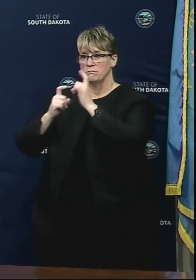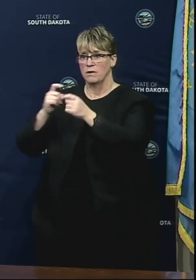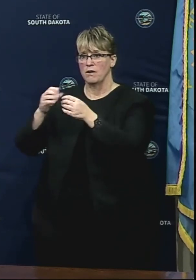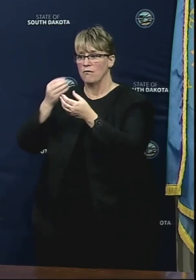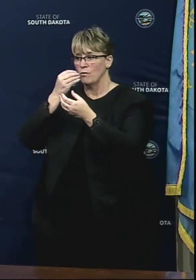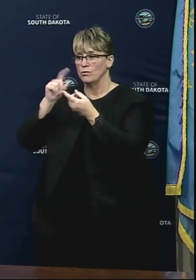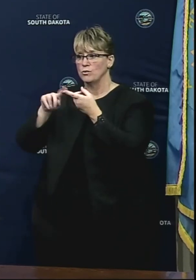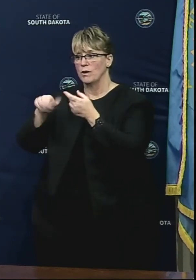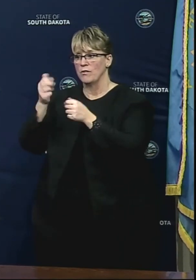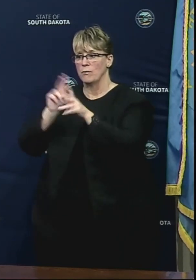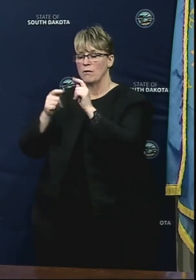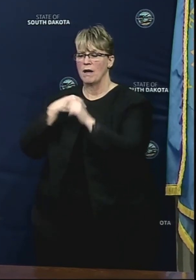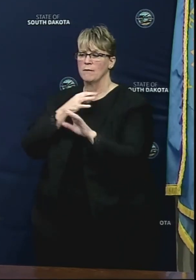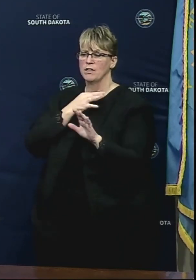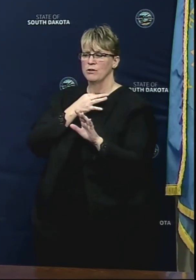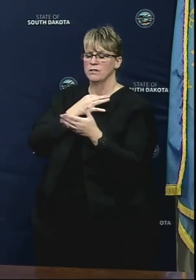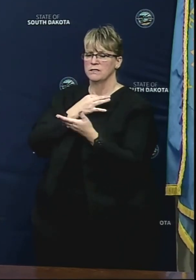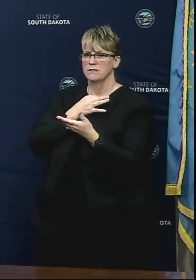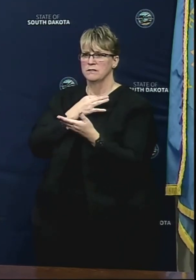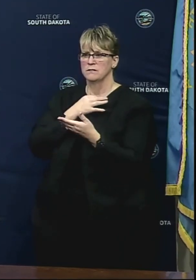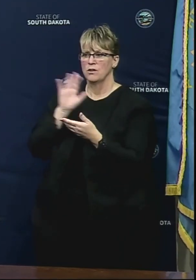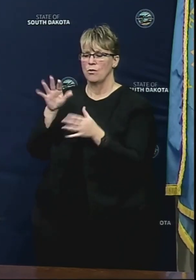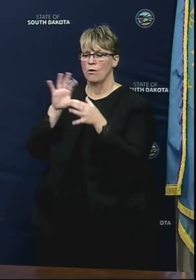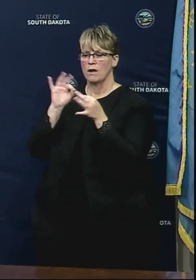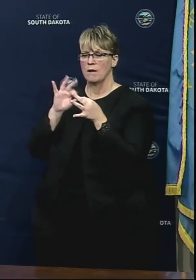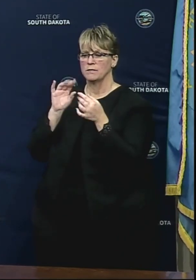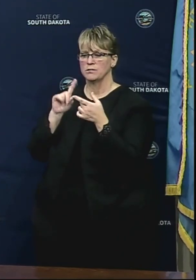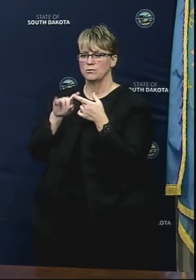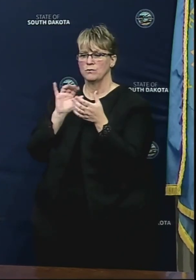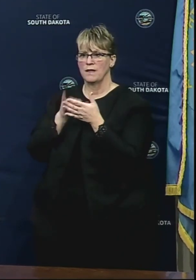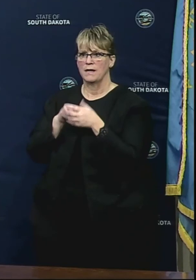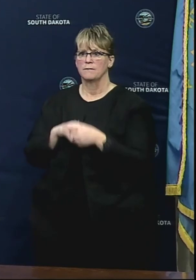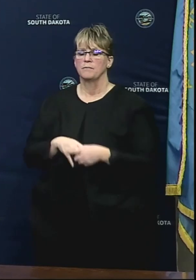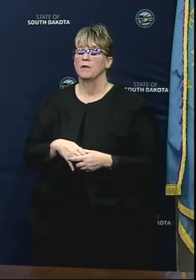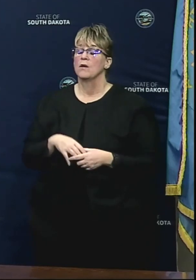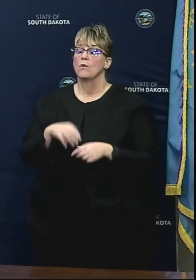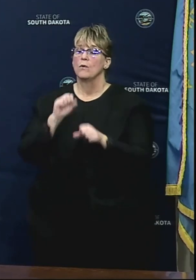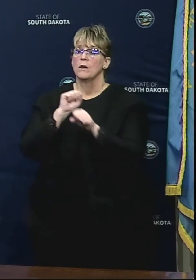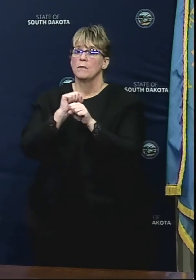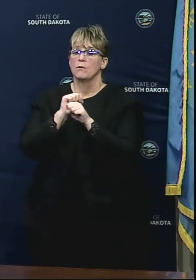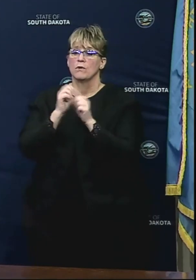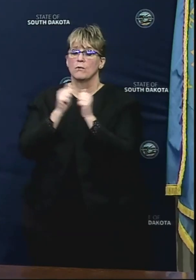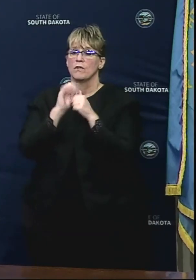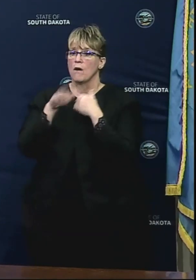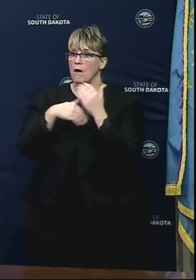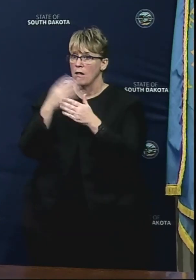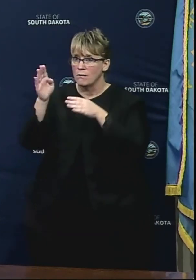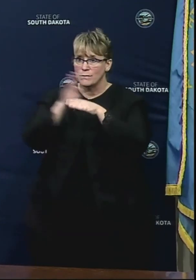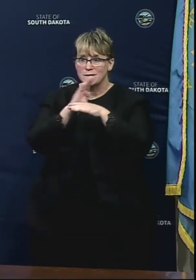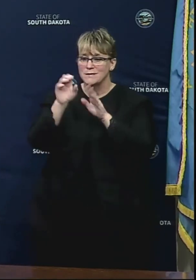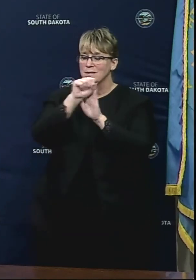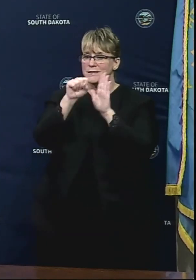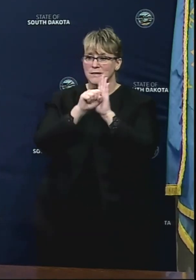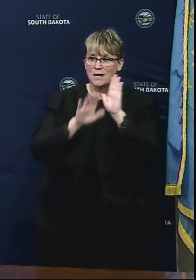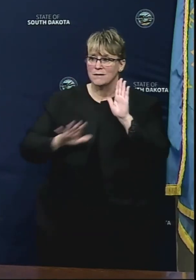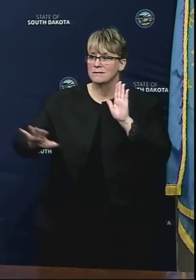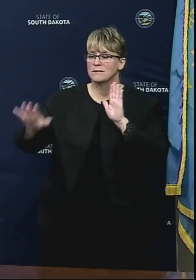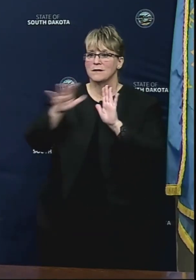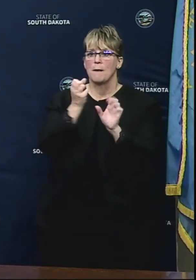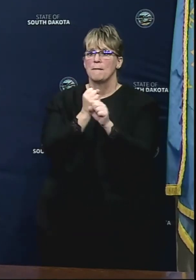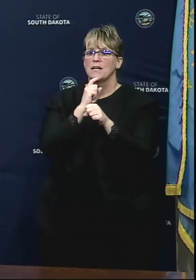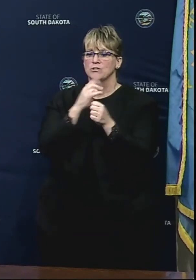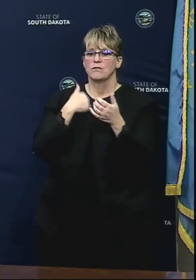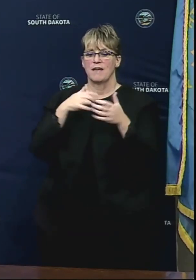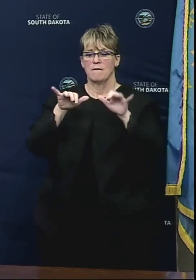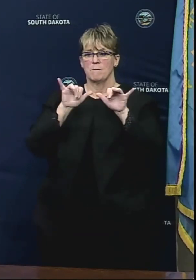So I'm curious to know your comments to that. We have been working with all businesses in the state to make sure that they're taking